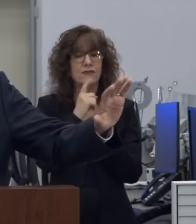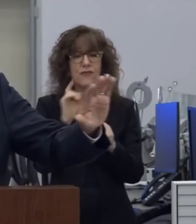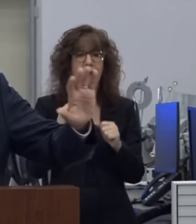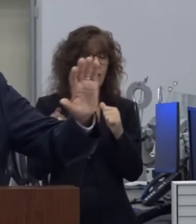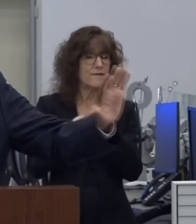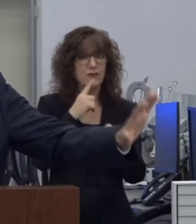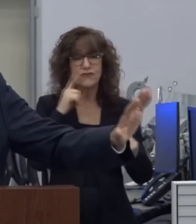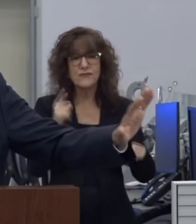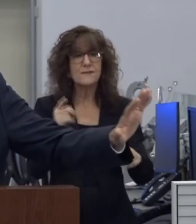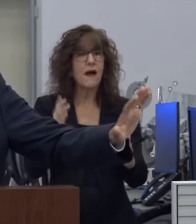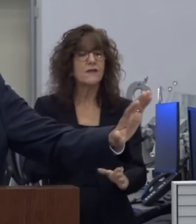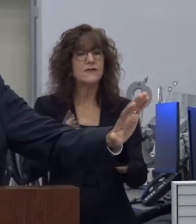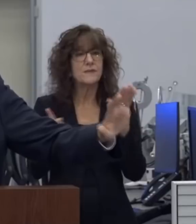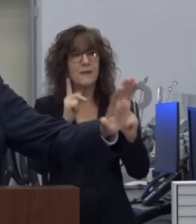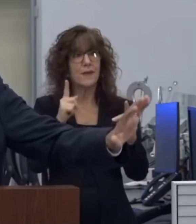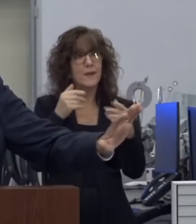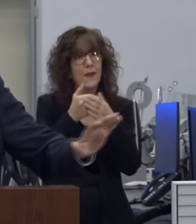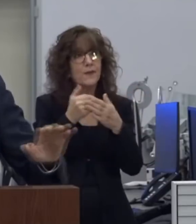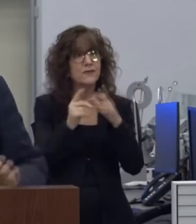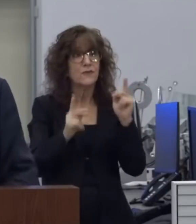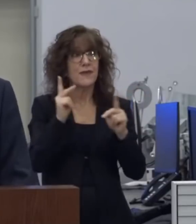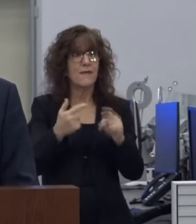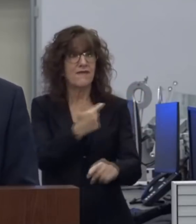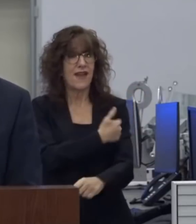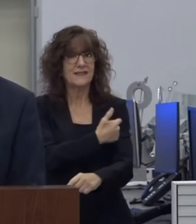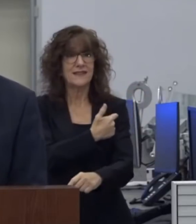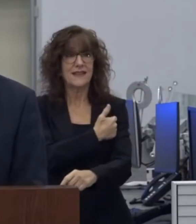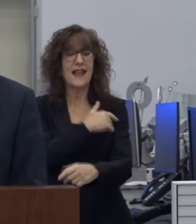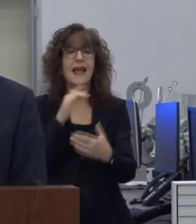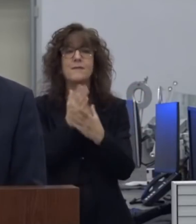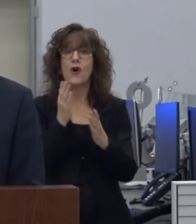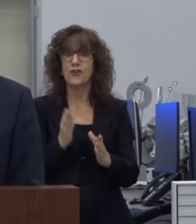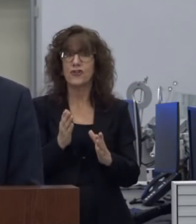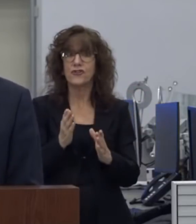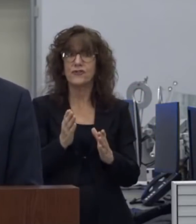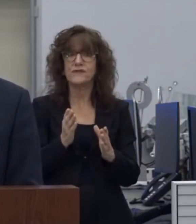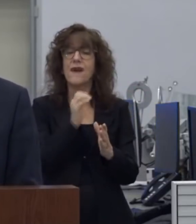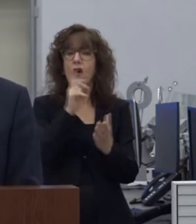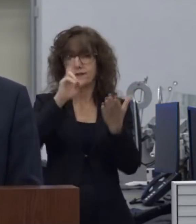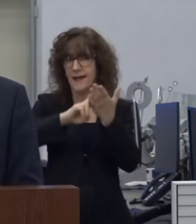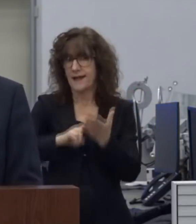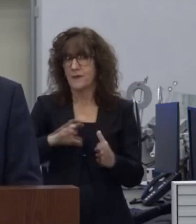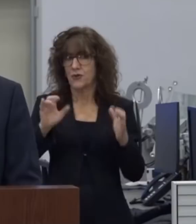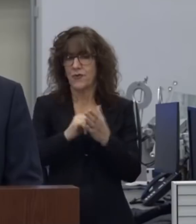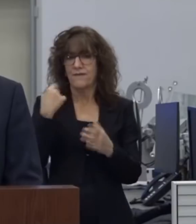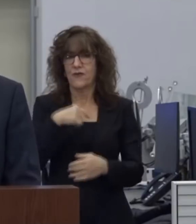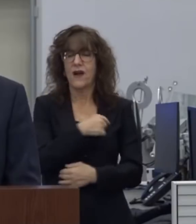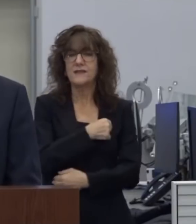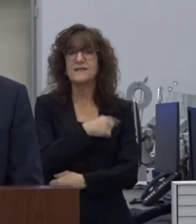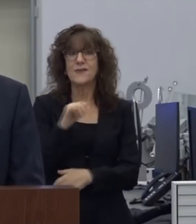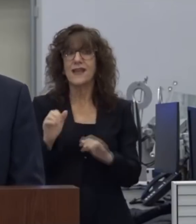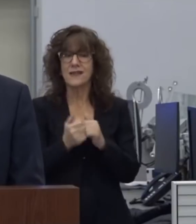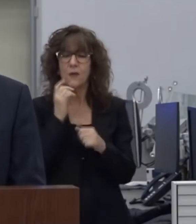first responders and those folks who come within 6 feet get vaccinated, and our partners. And they're all signing up to do that for us. So that's